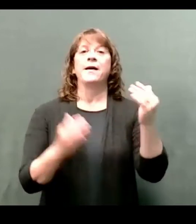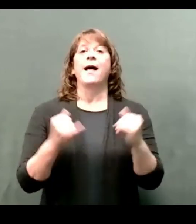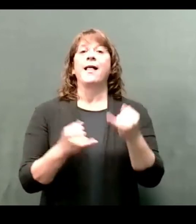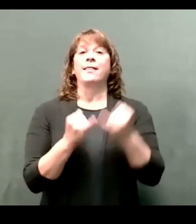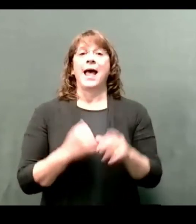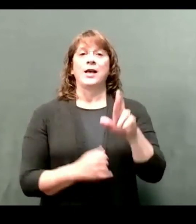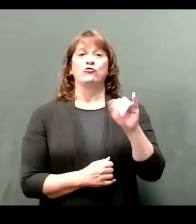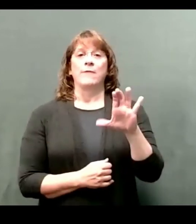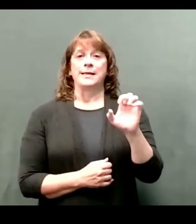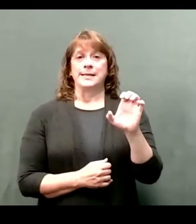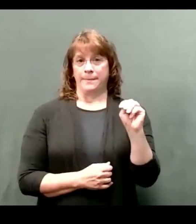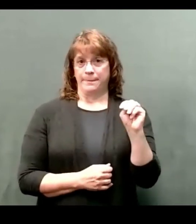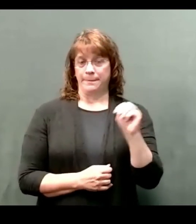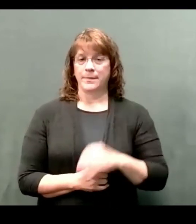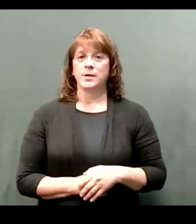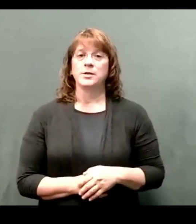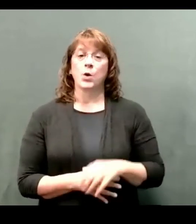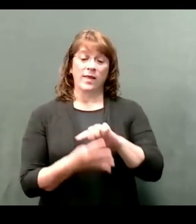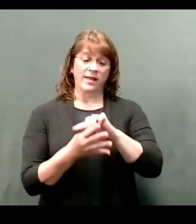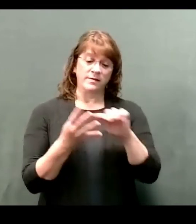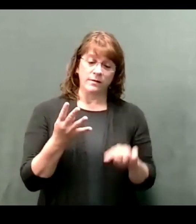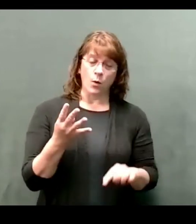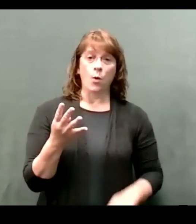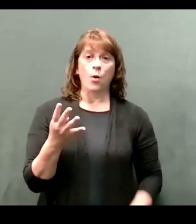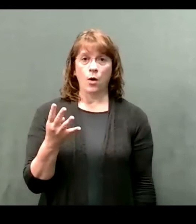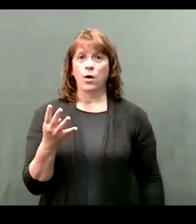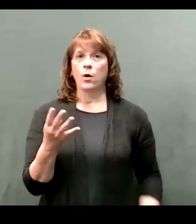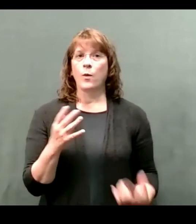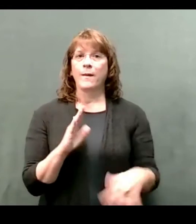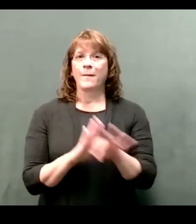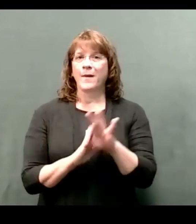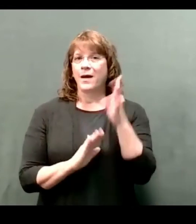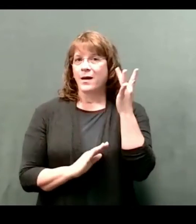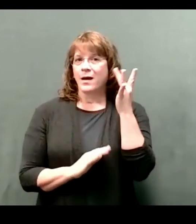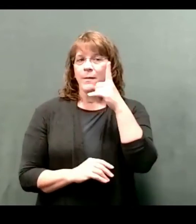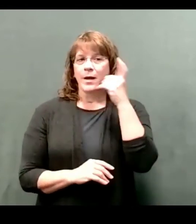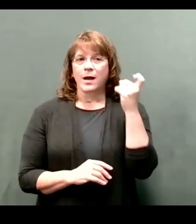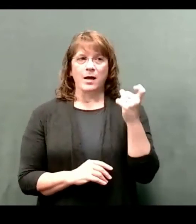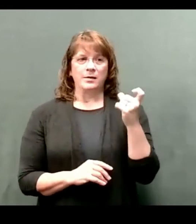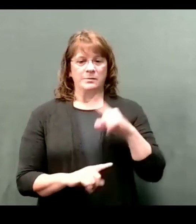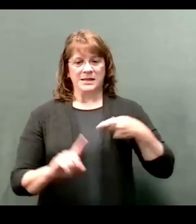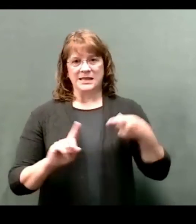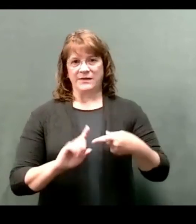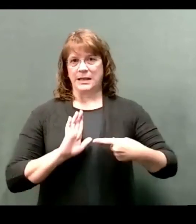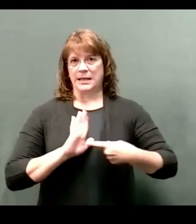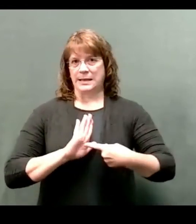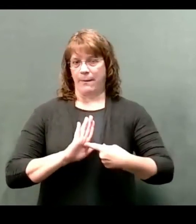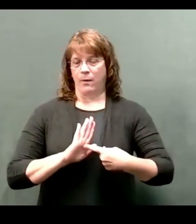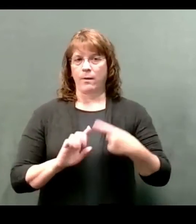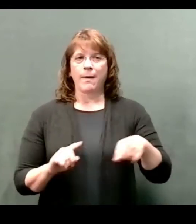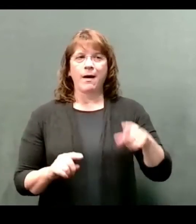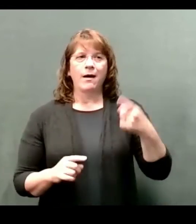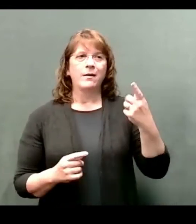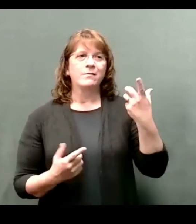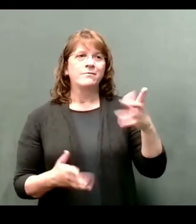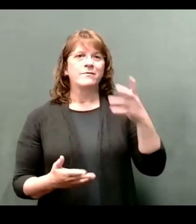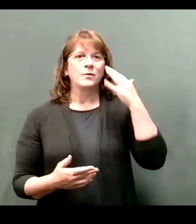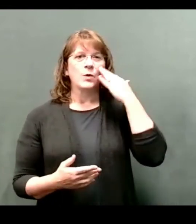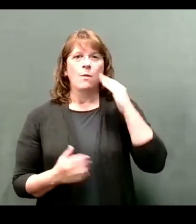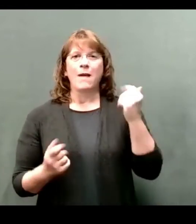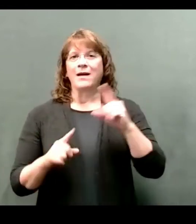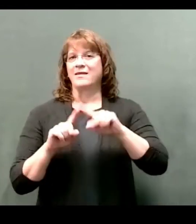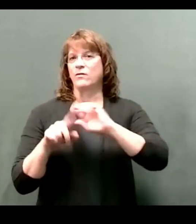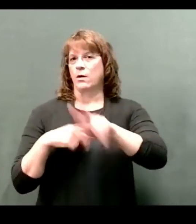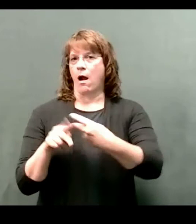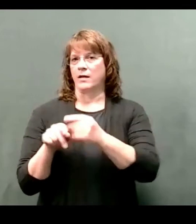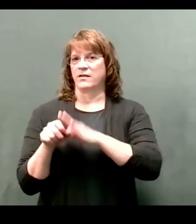identified is racism. And these four were chosen because of the specific example, but we know that there are many different